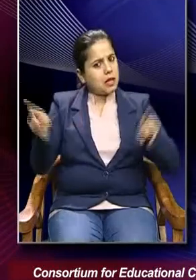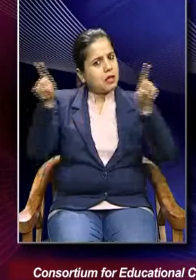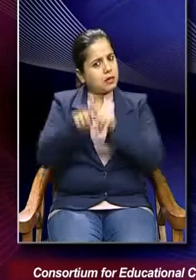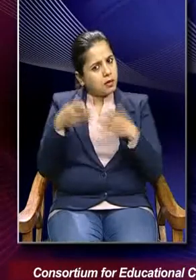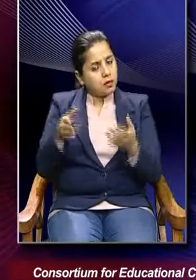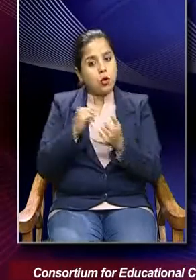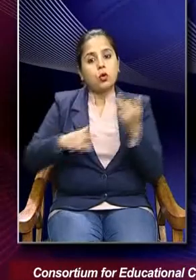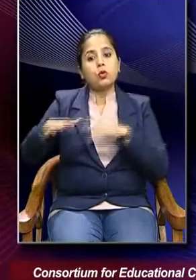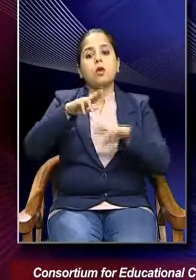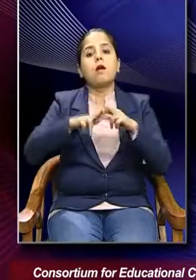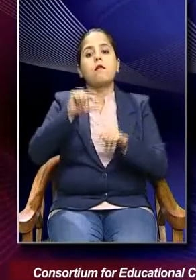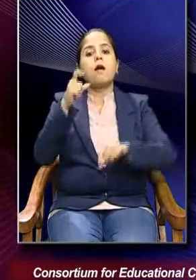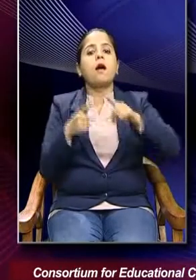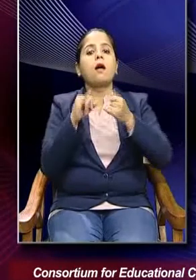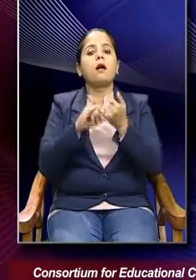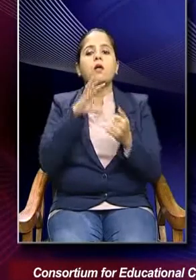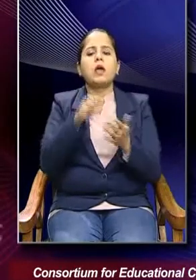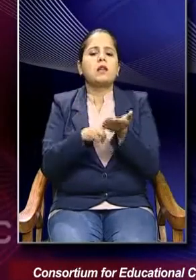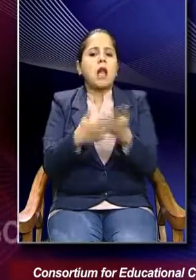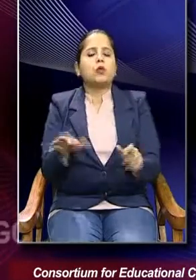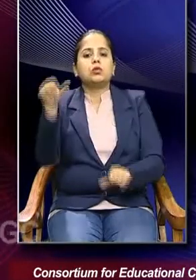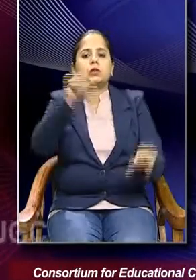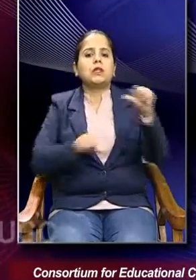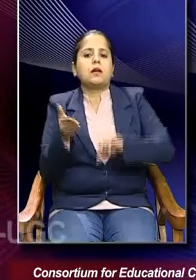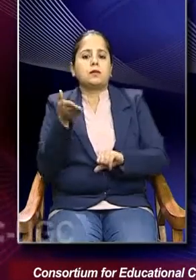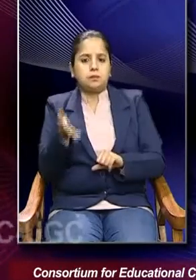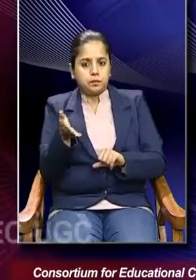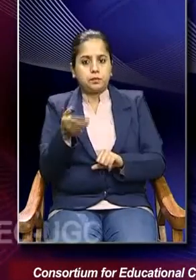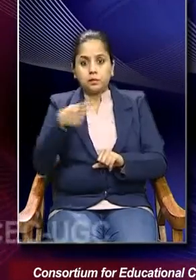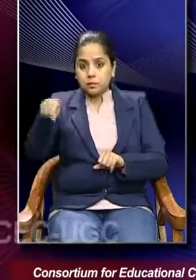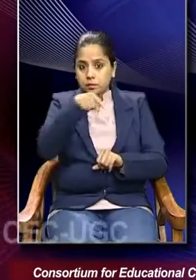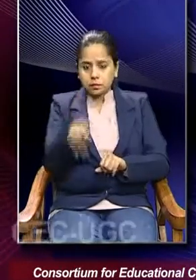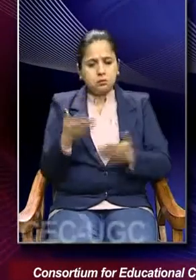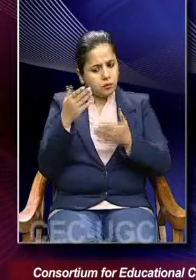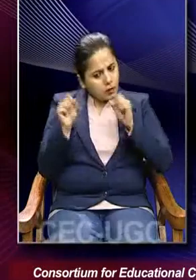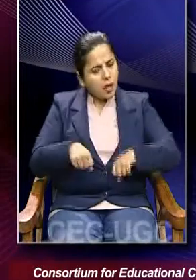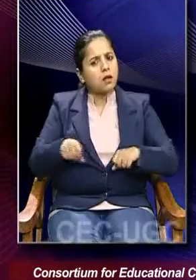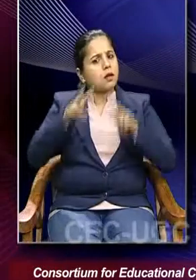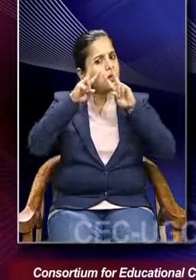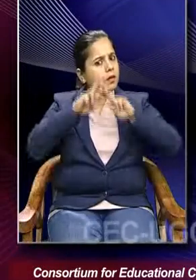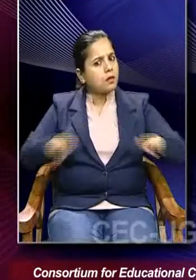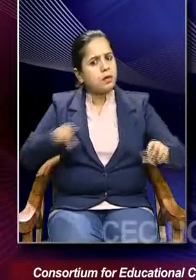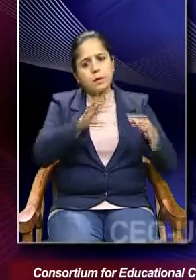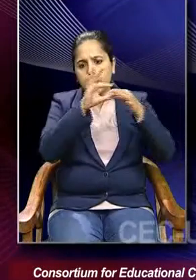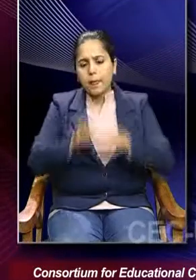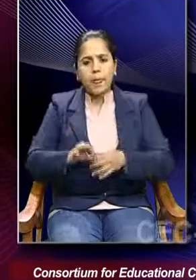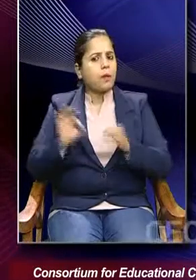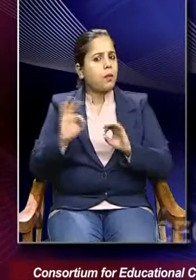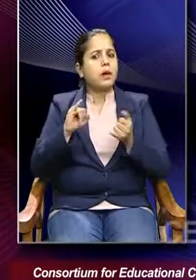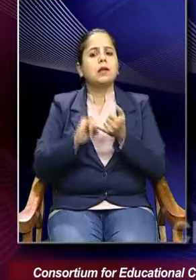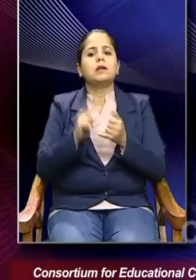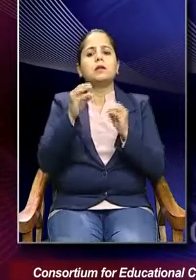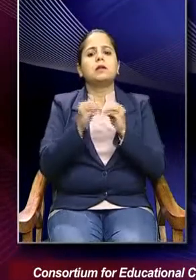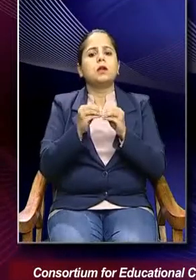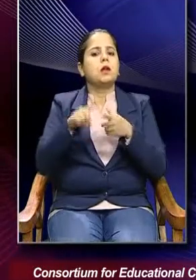social facts were facts of natural science, and it could be studied without reference to subjective experience